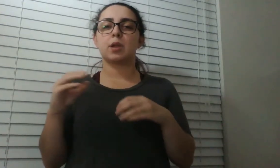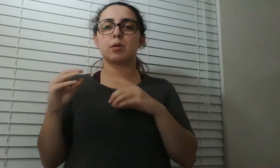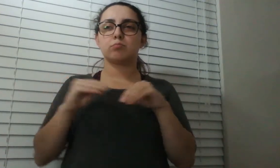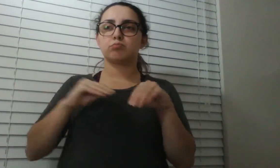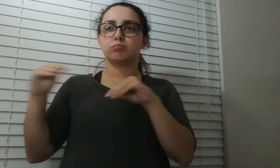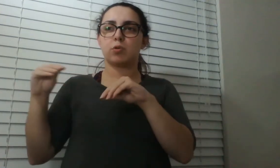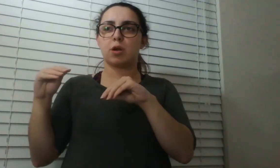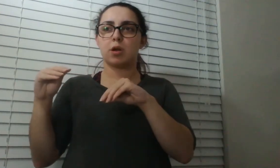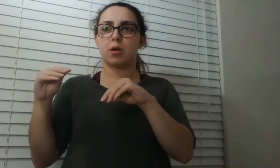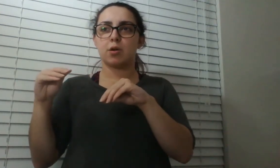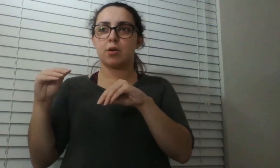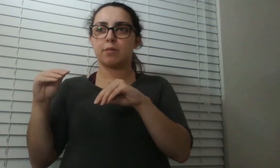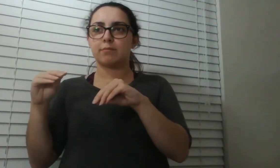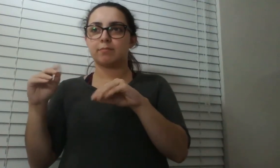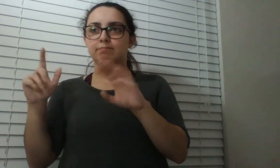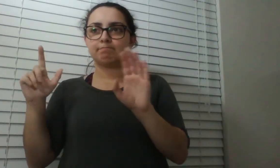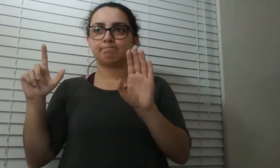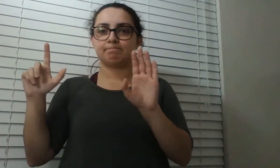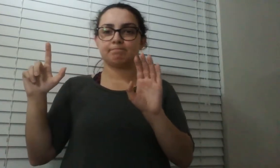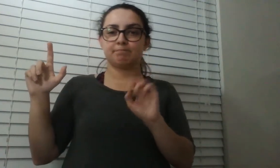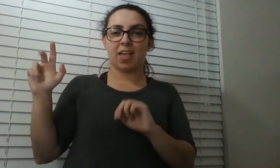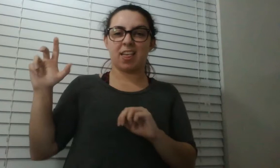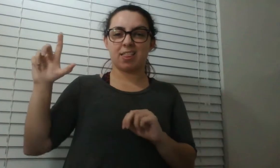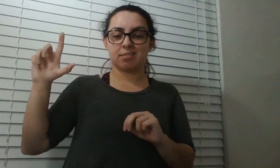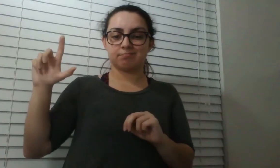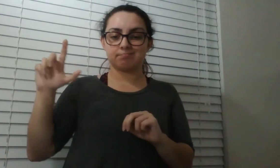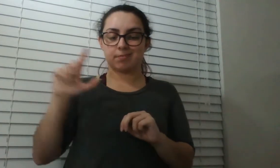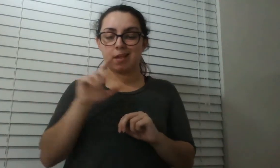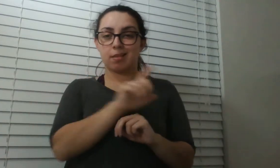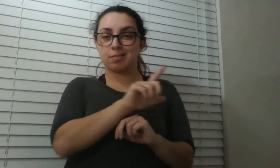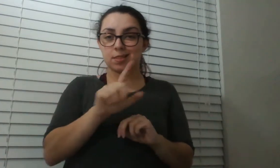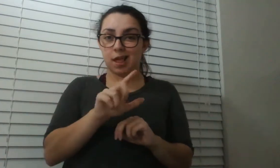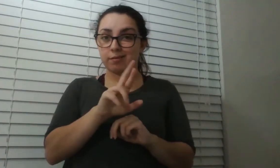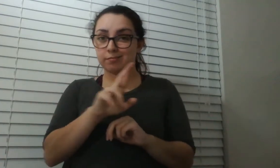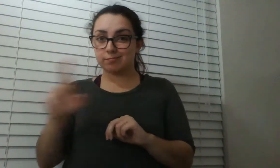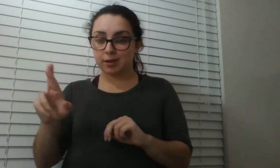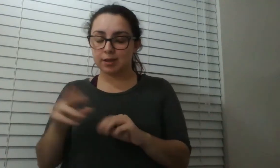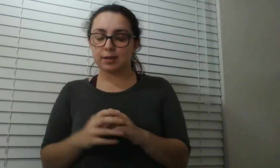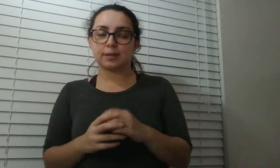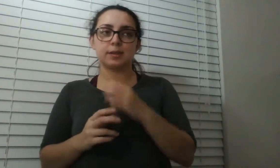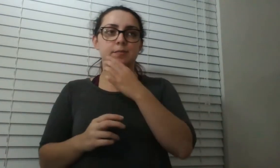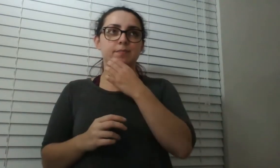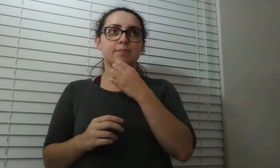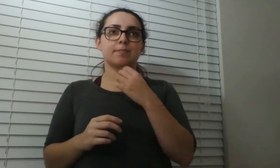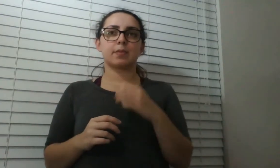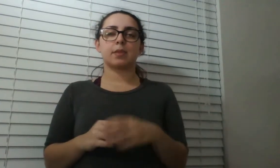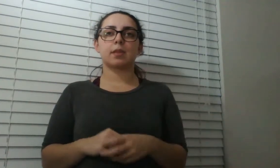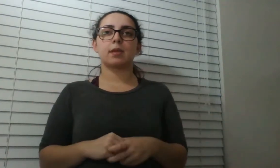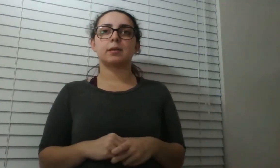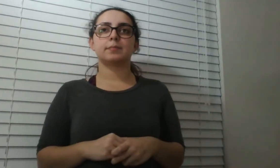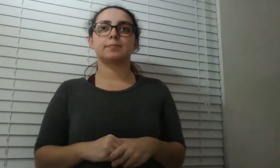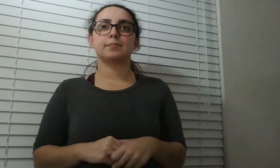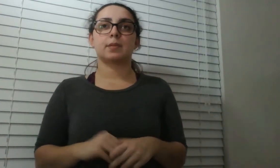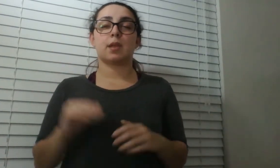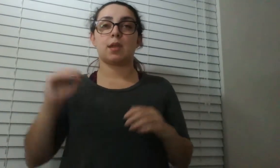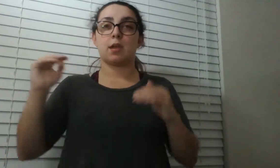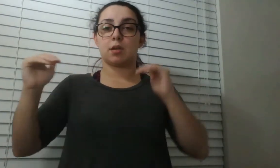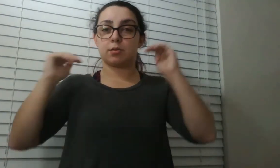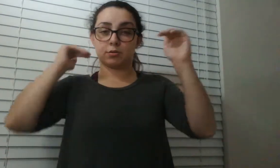was still an object moving left to right. And there are experiments with adults that are kind of amazing. Where you sort of see the same thing. You take